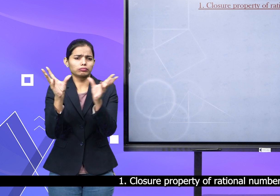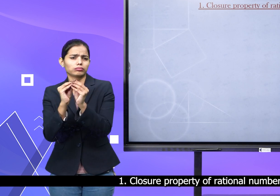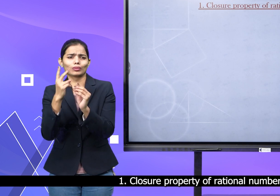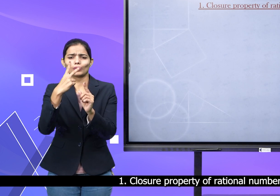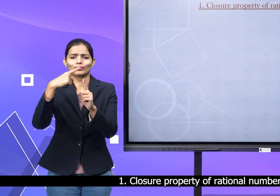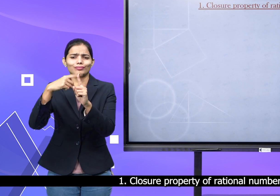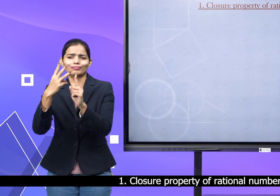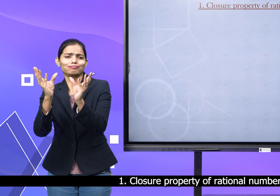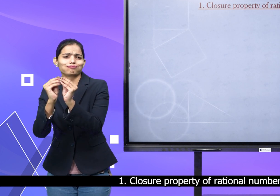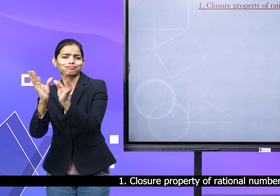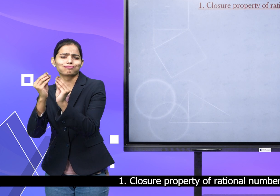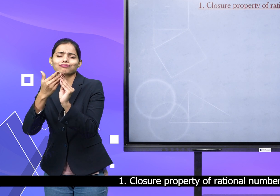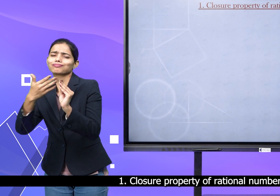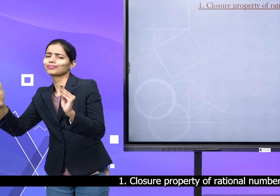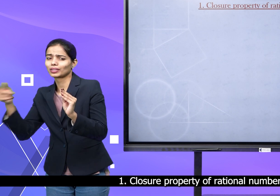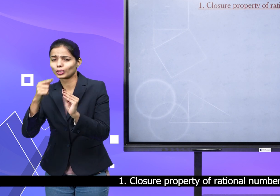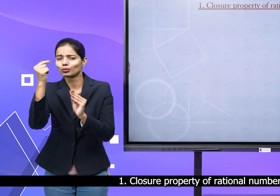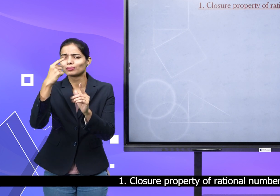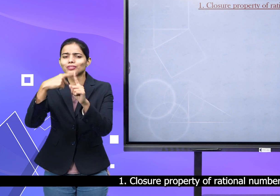Number 1. Closure property of rational numbers.